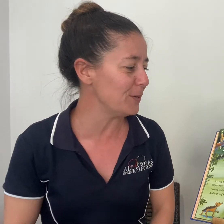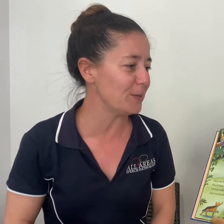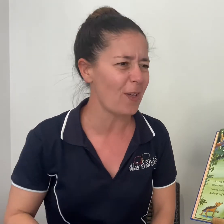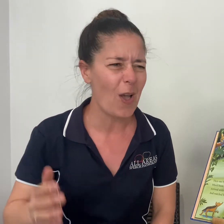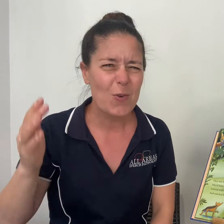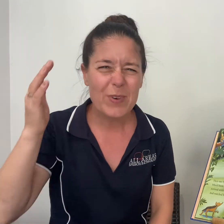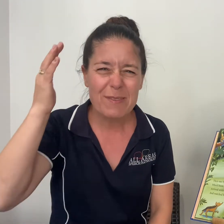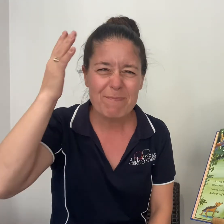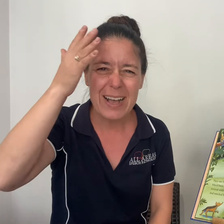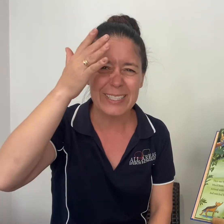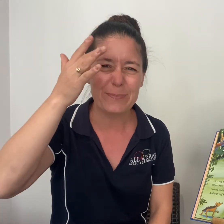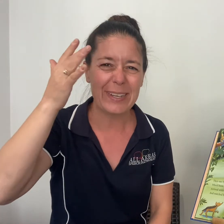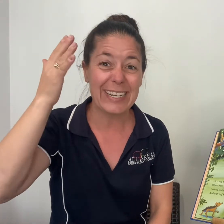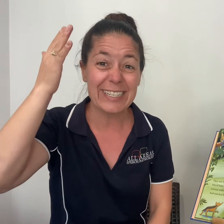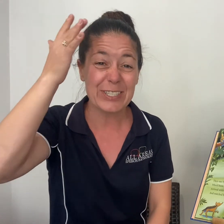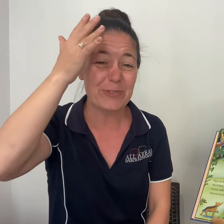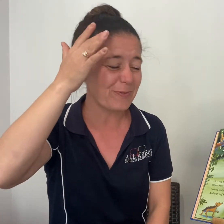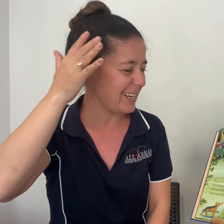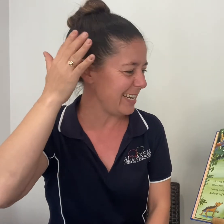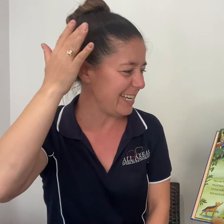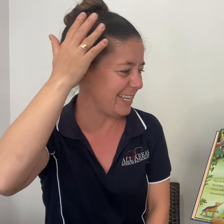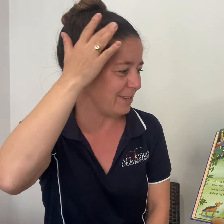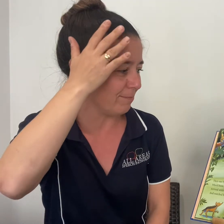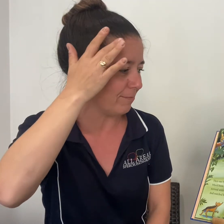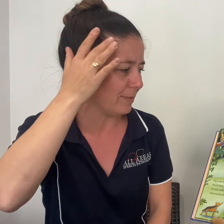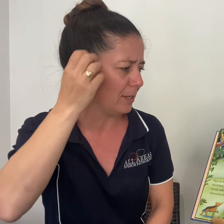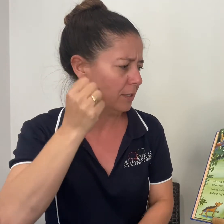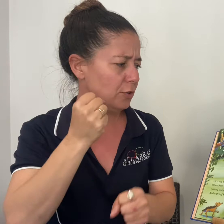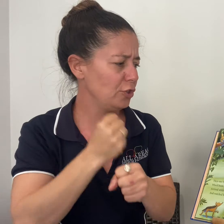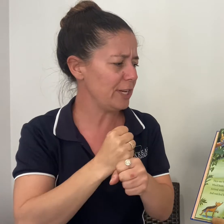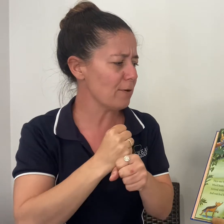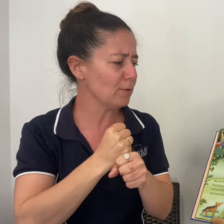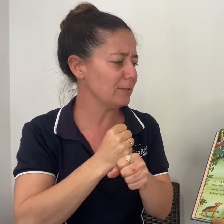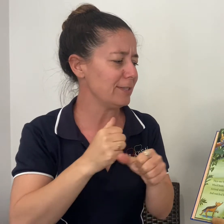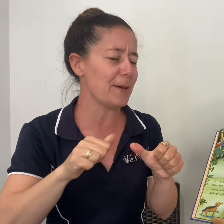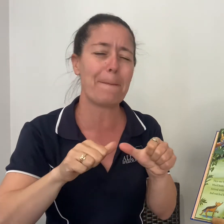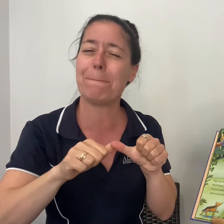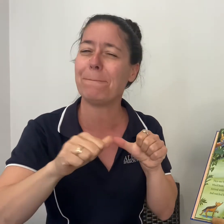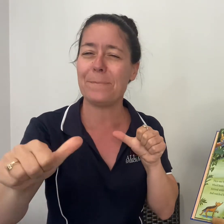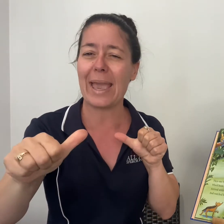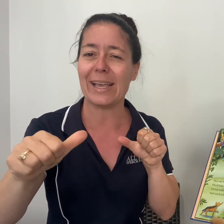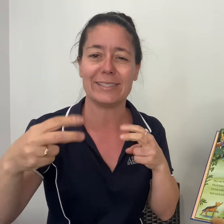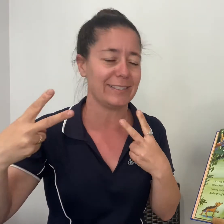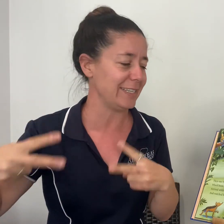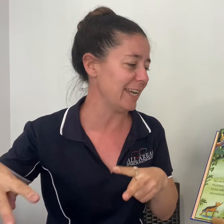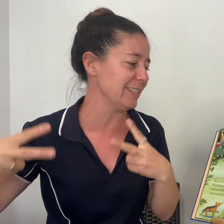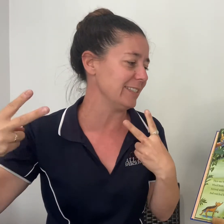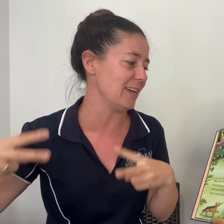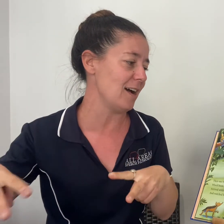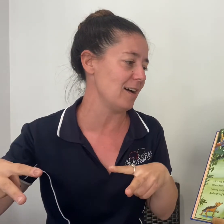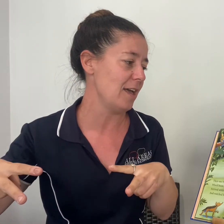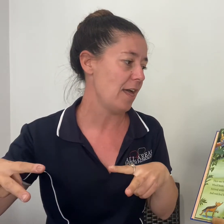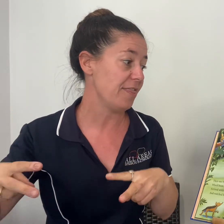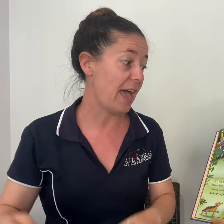miracle! We must be in a dream. Gerald's the best dancer that